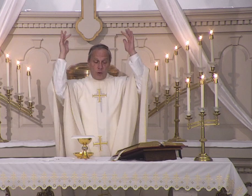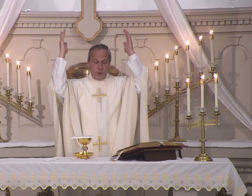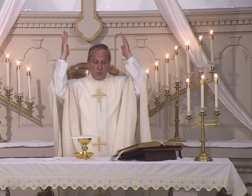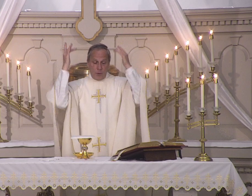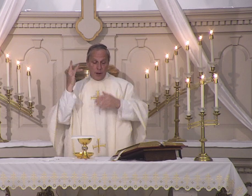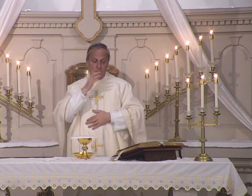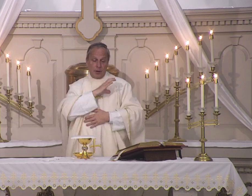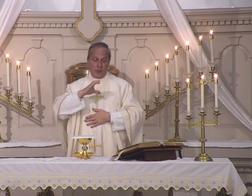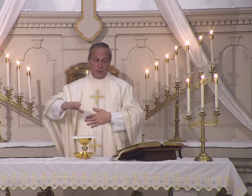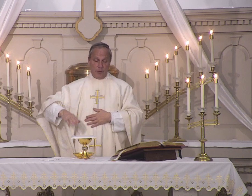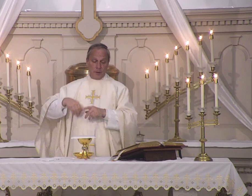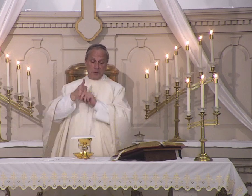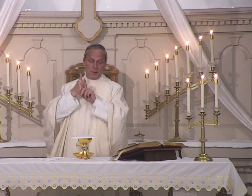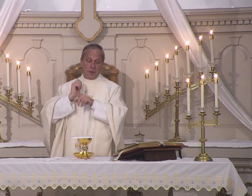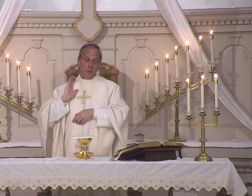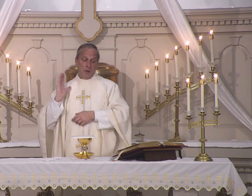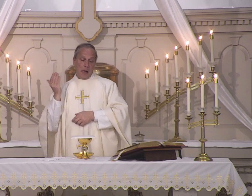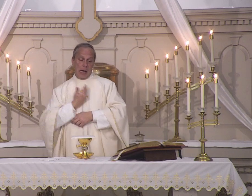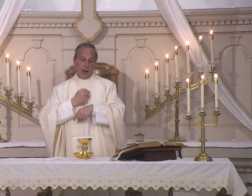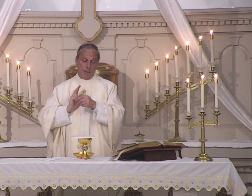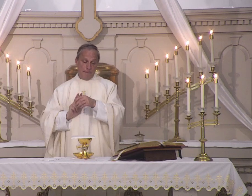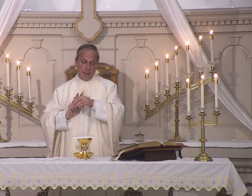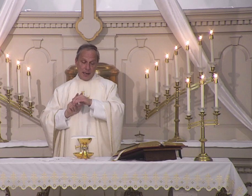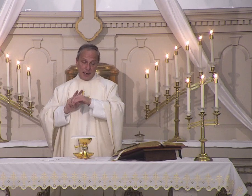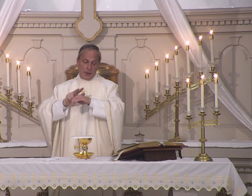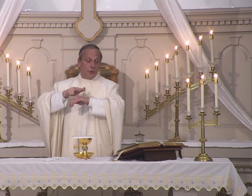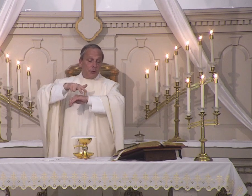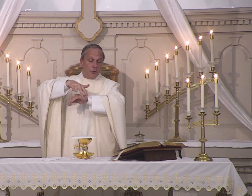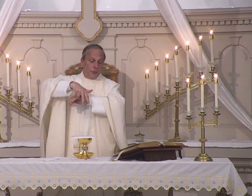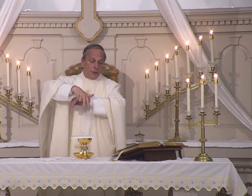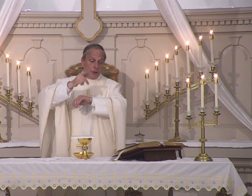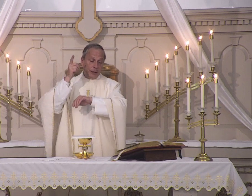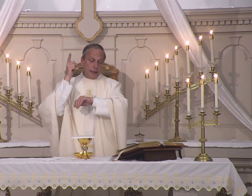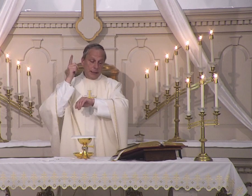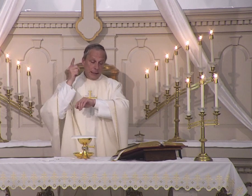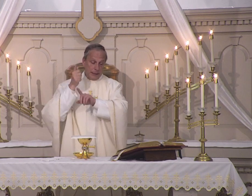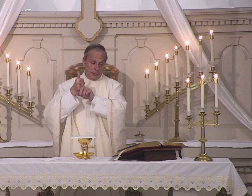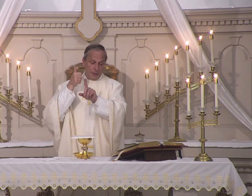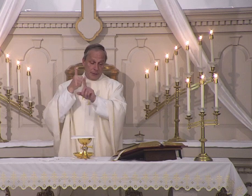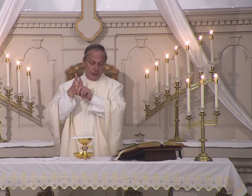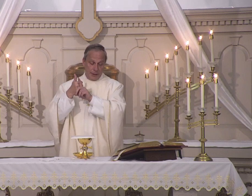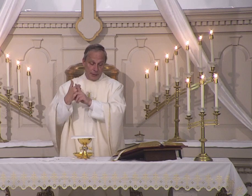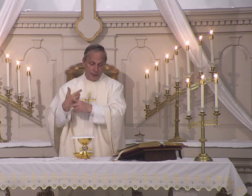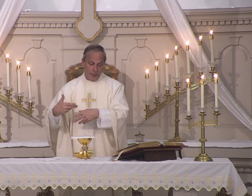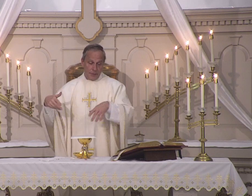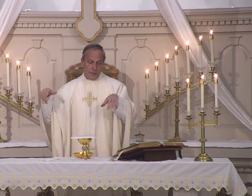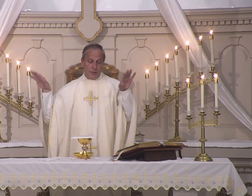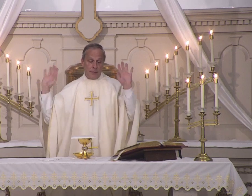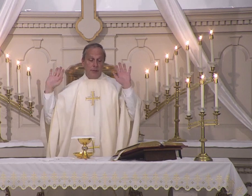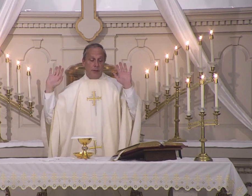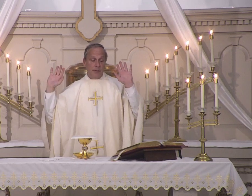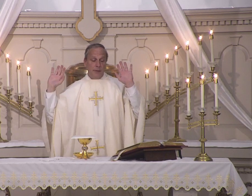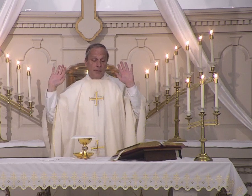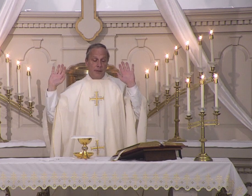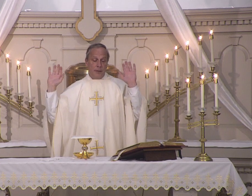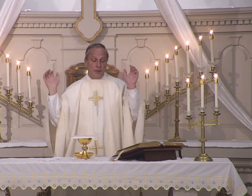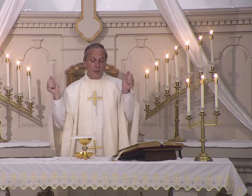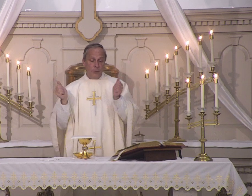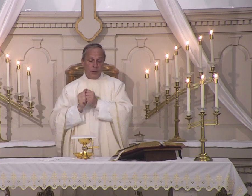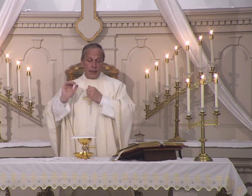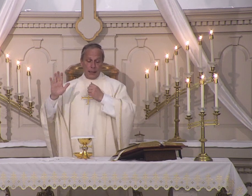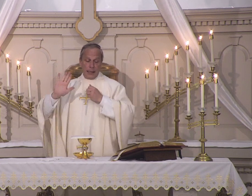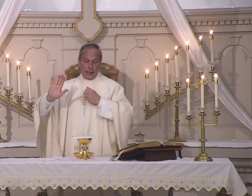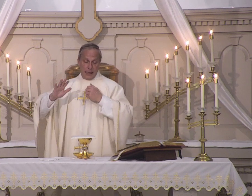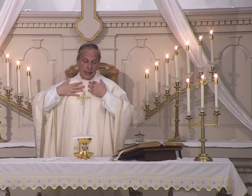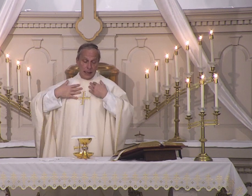Lord. But in this time, above all, to laud you yet more gloriously,